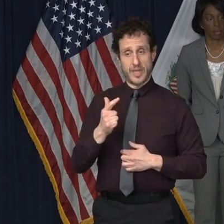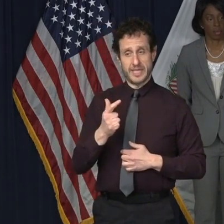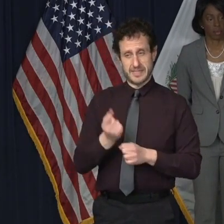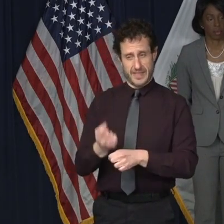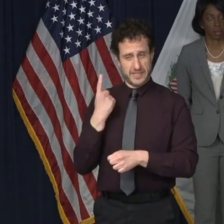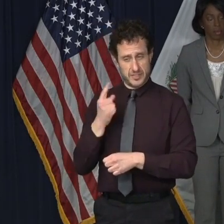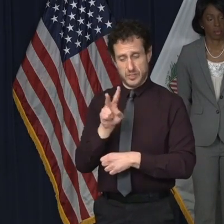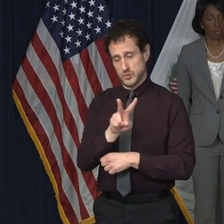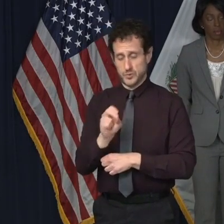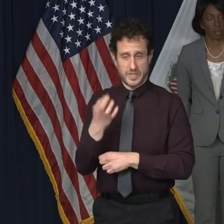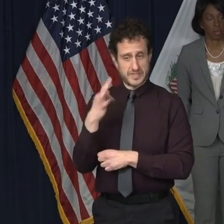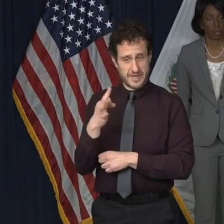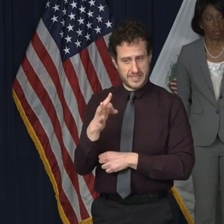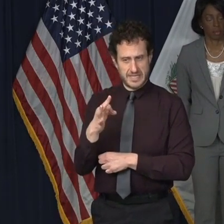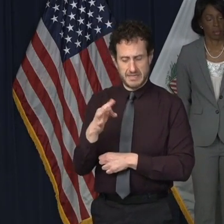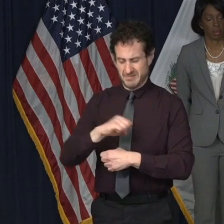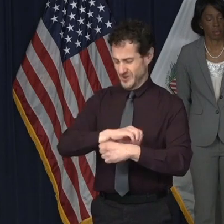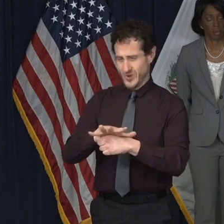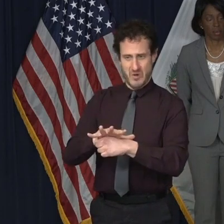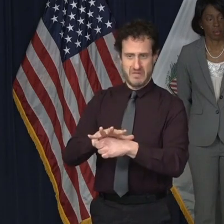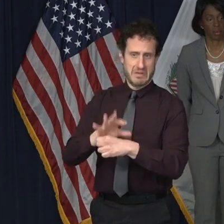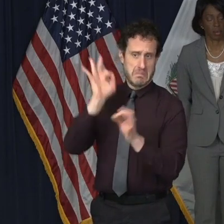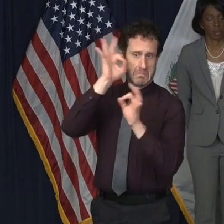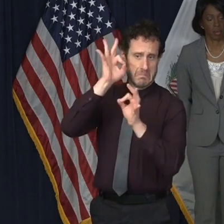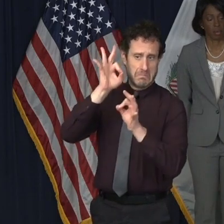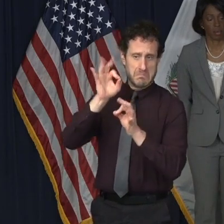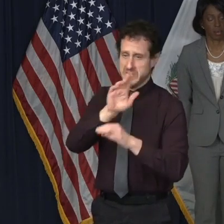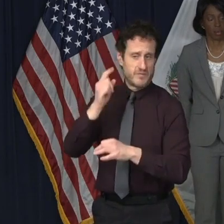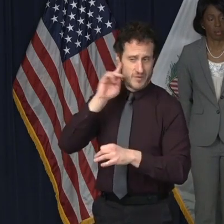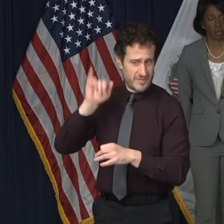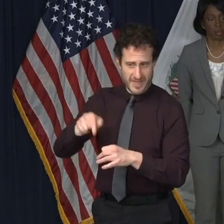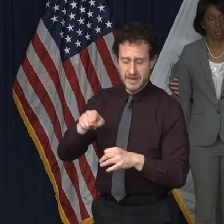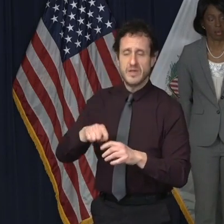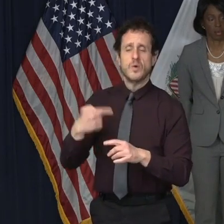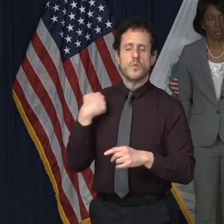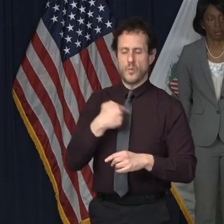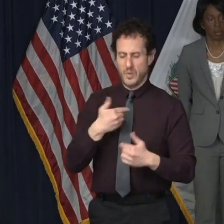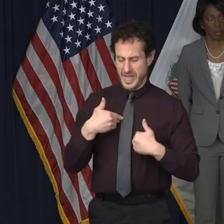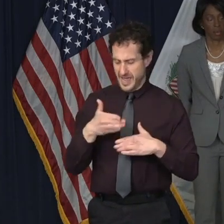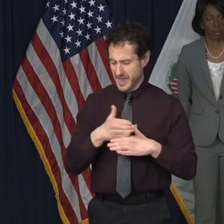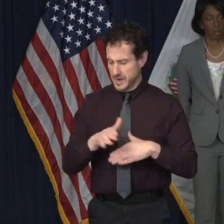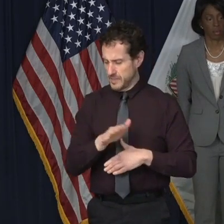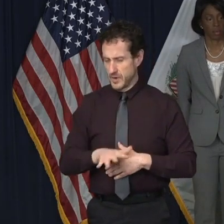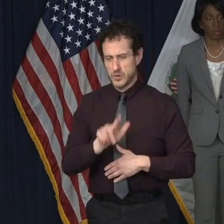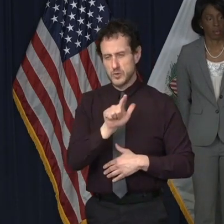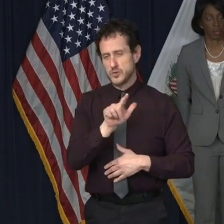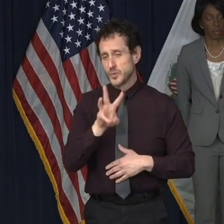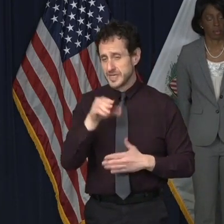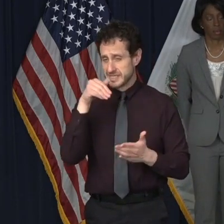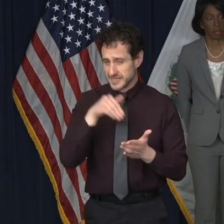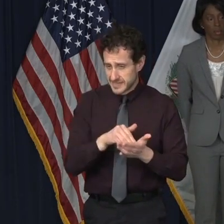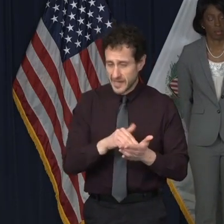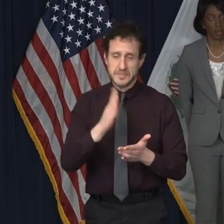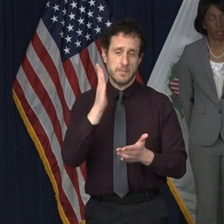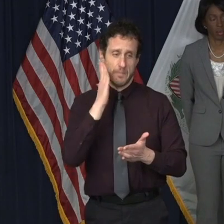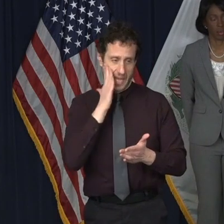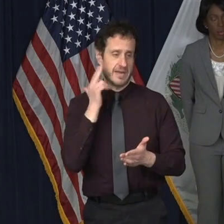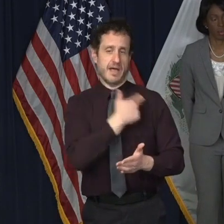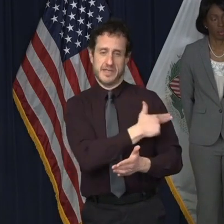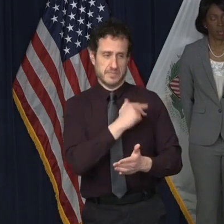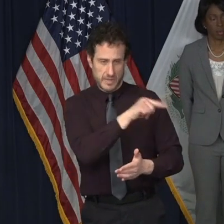never heard of COVID-19, Illinois had an average of about 26,000 total hospital beds available.